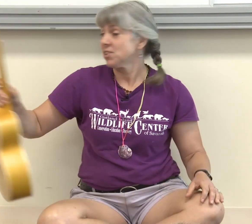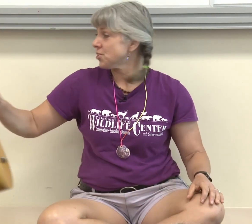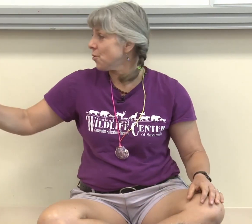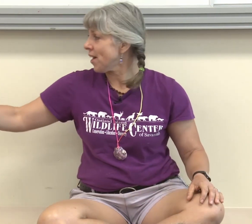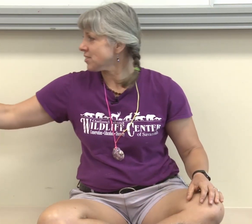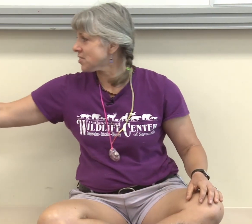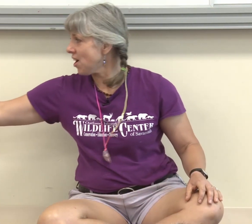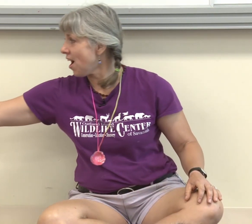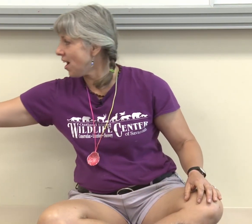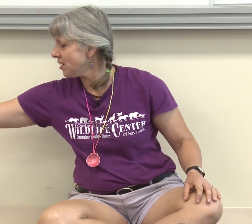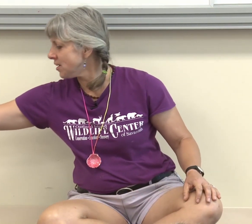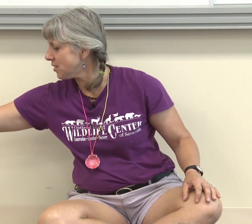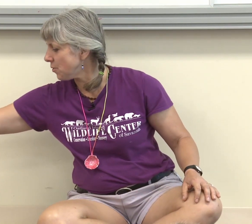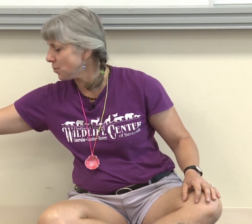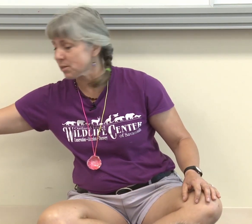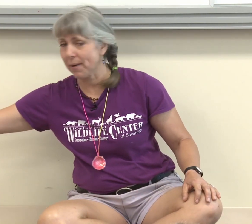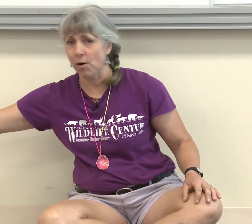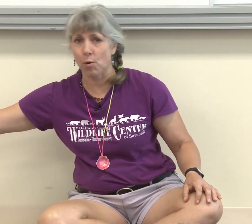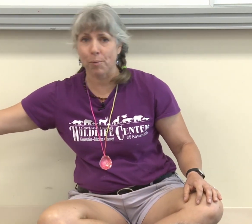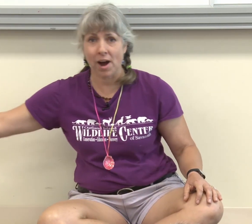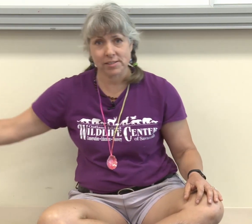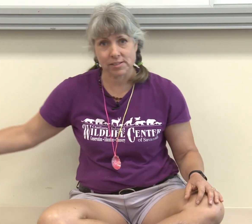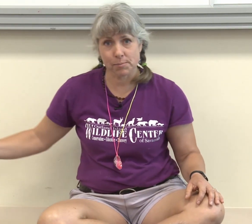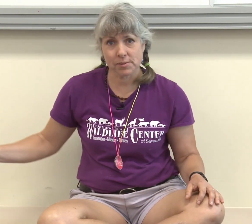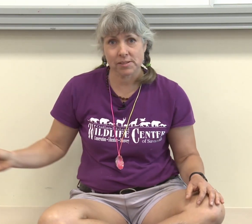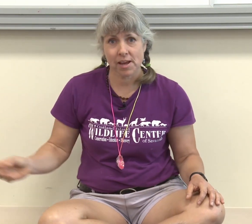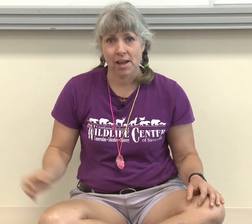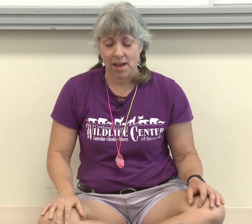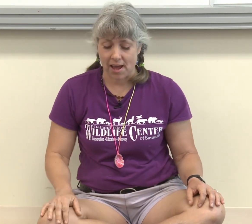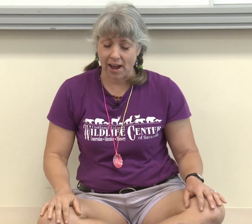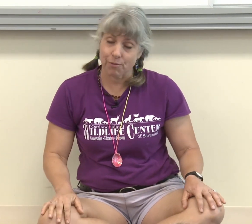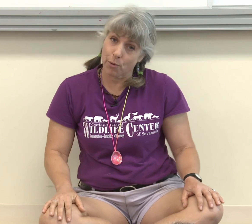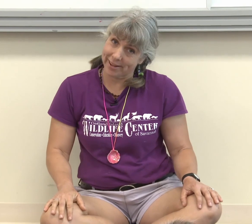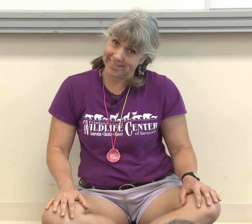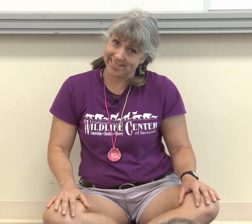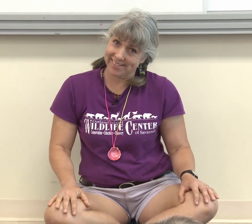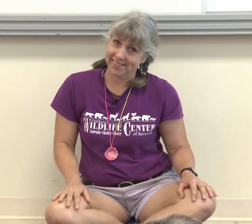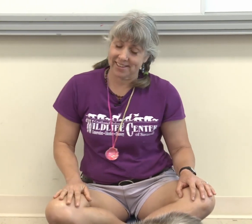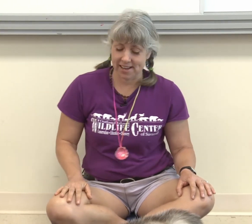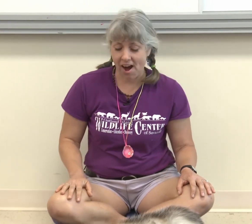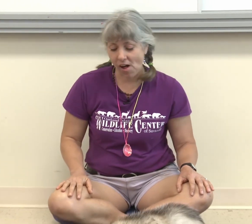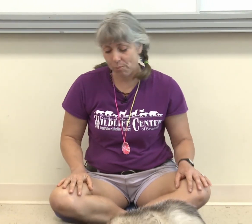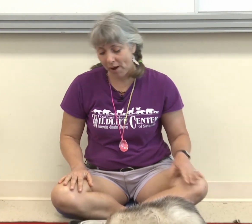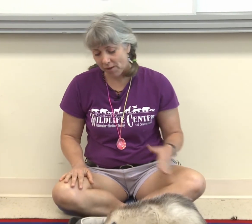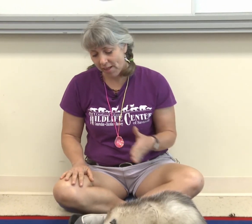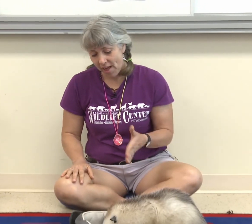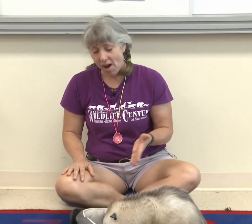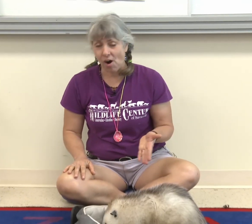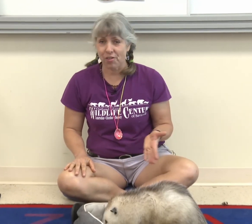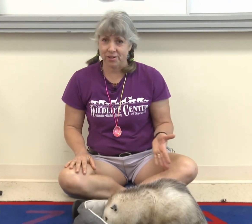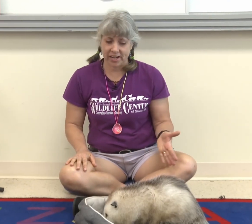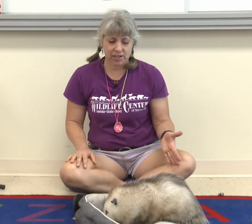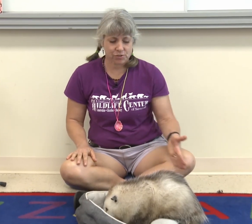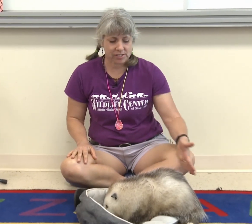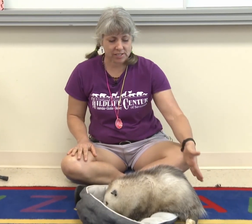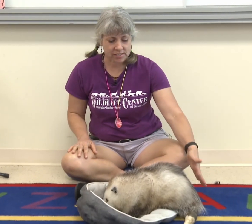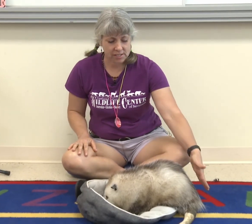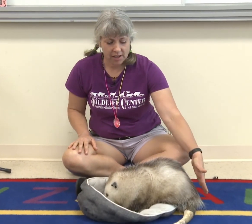So that song was about opossums, and I wrote it. All about all their characteristics,